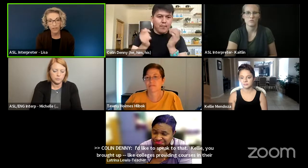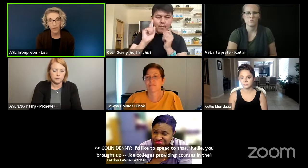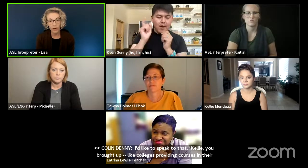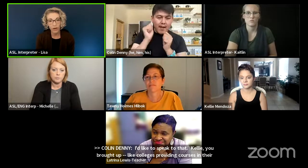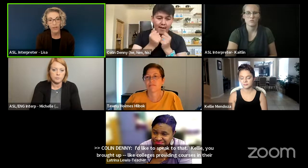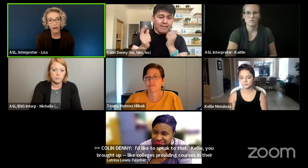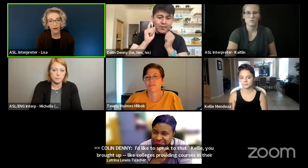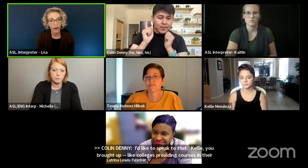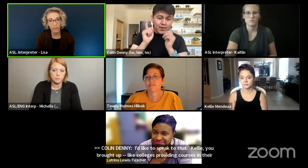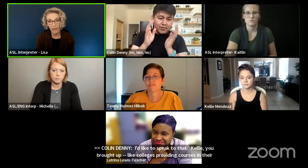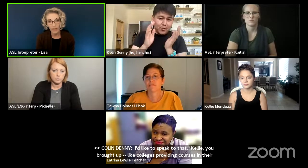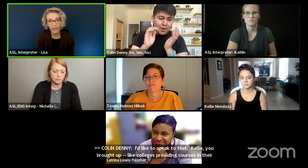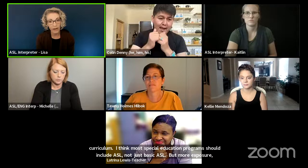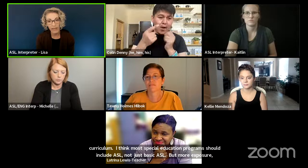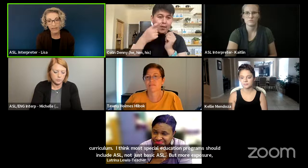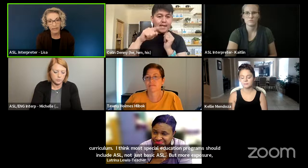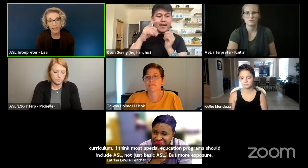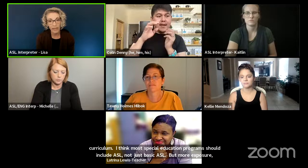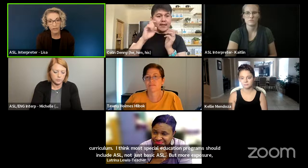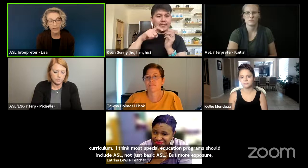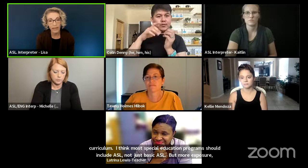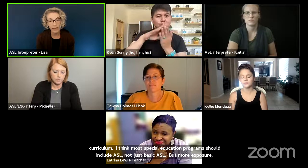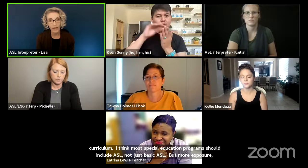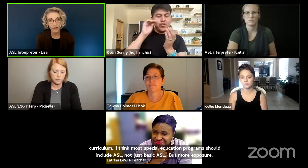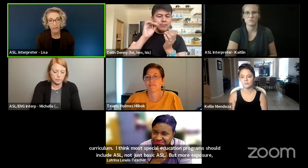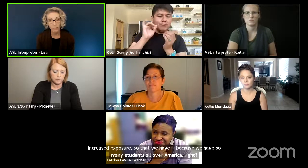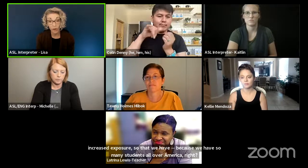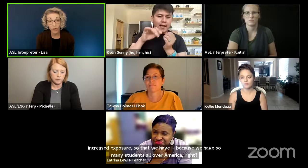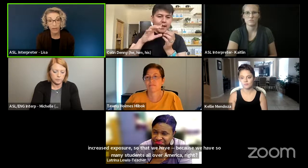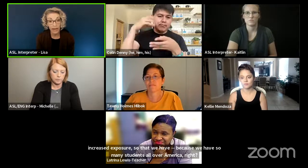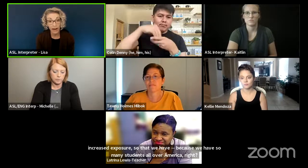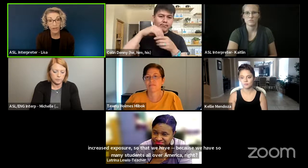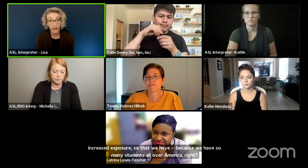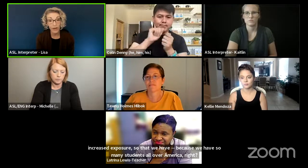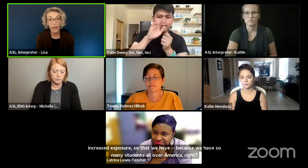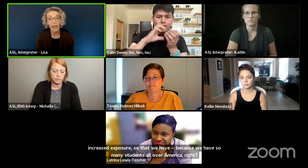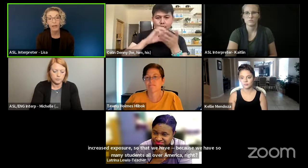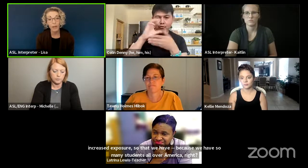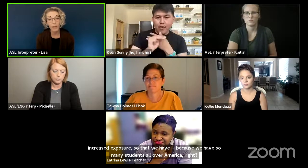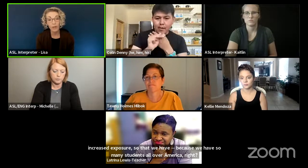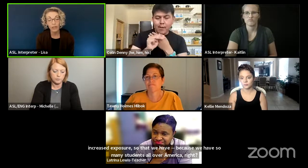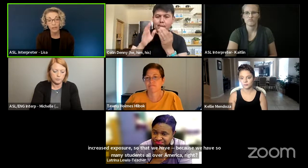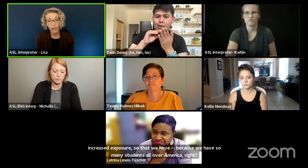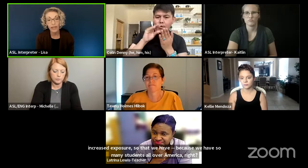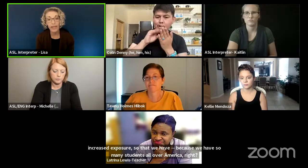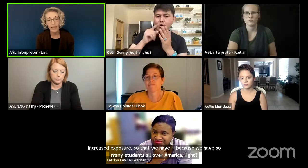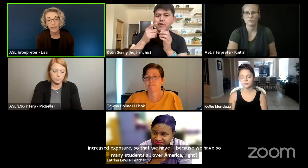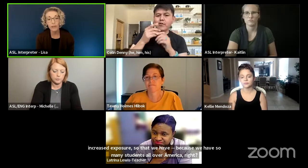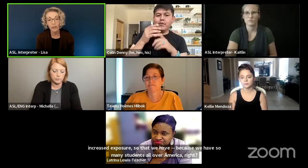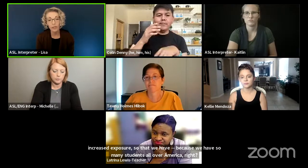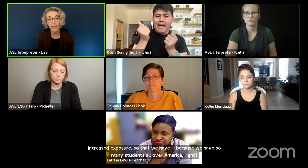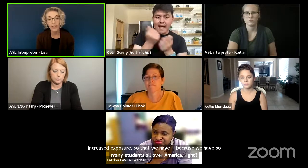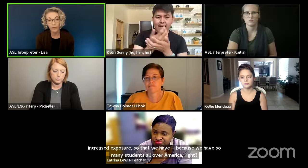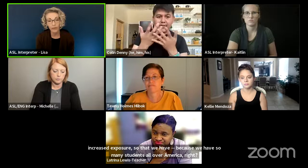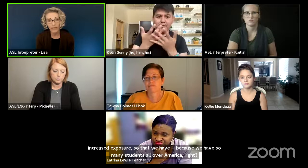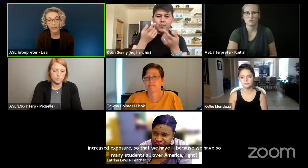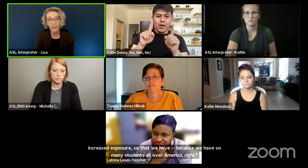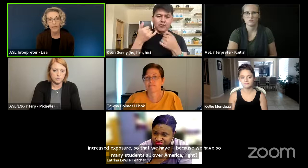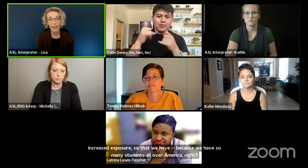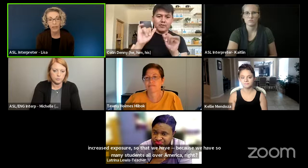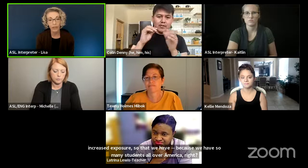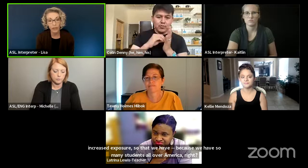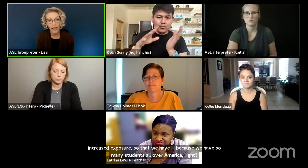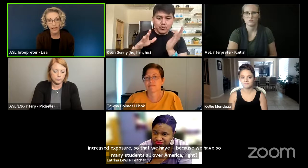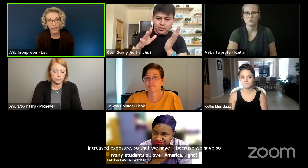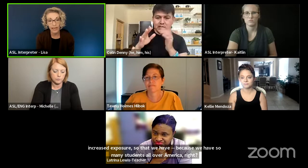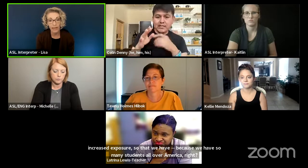issue in Arizona. There are many areas in the country that are rural and out there. If people could learn it in their special ed curriculum,